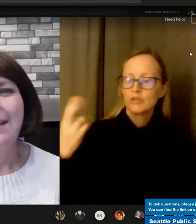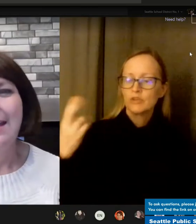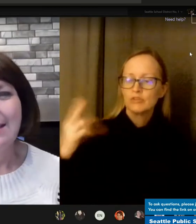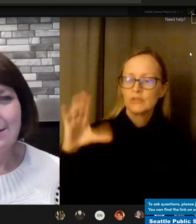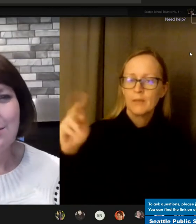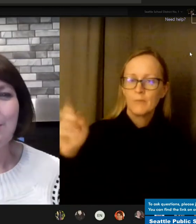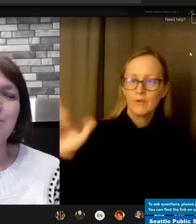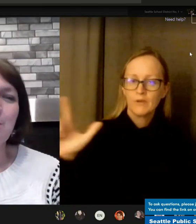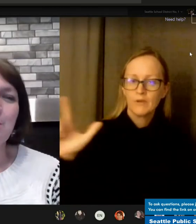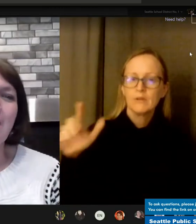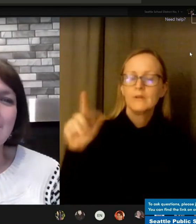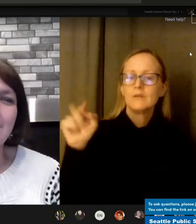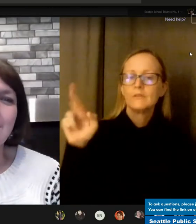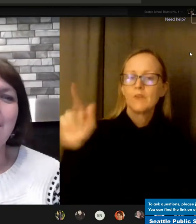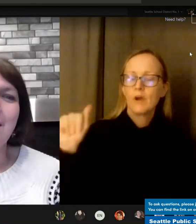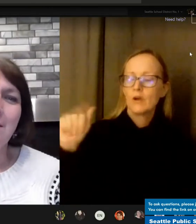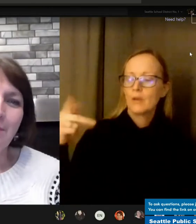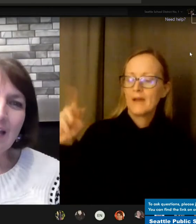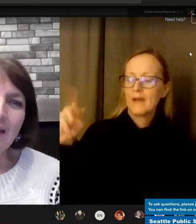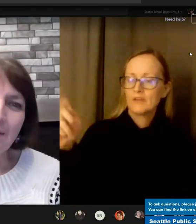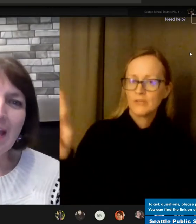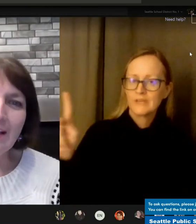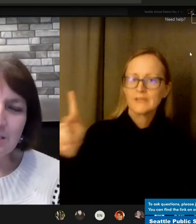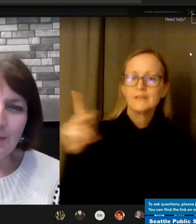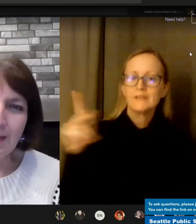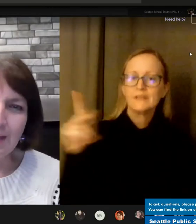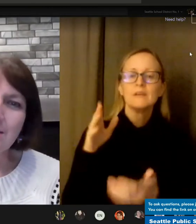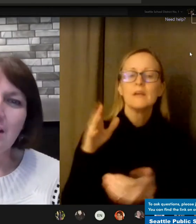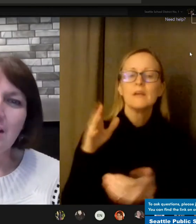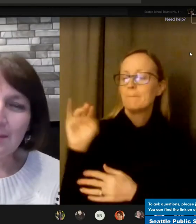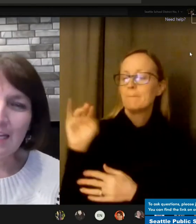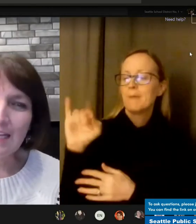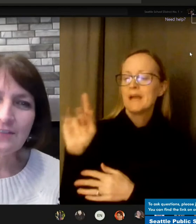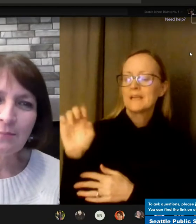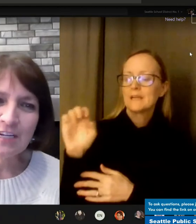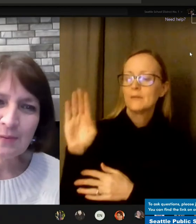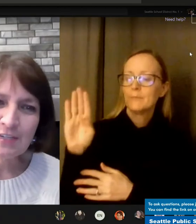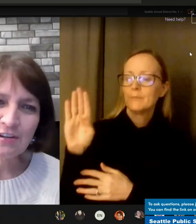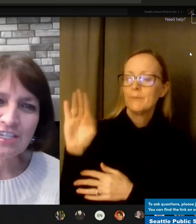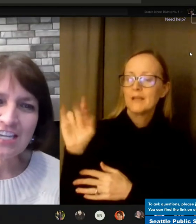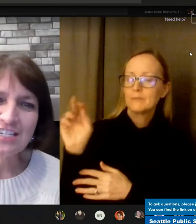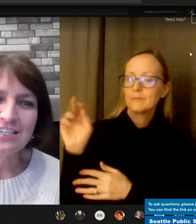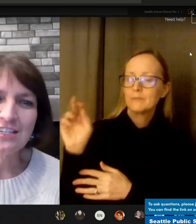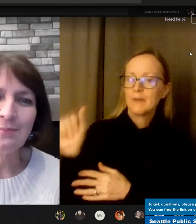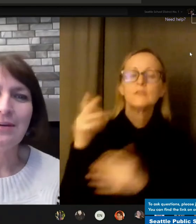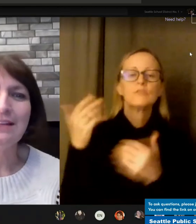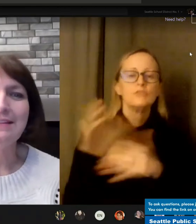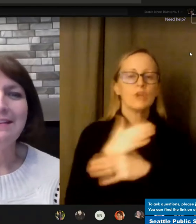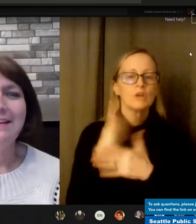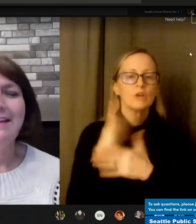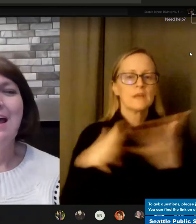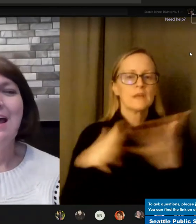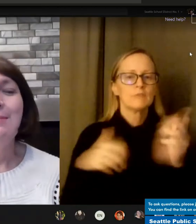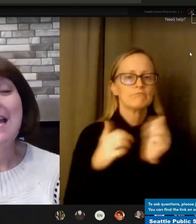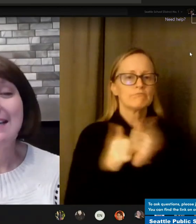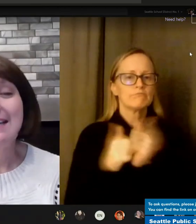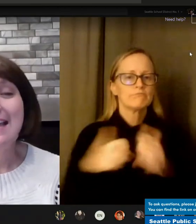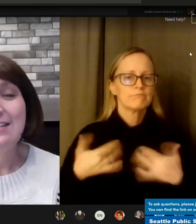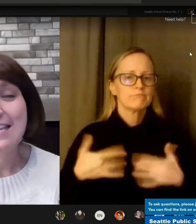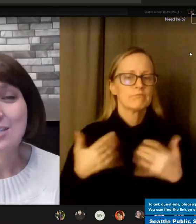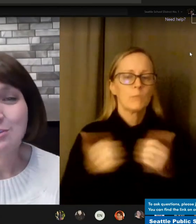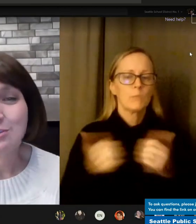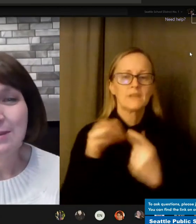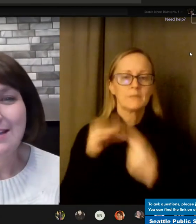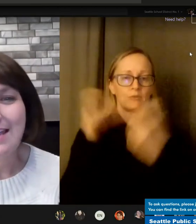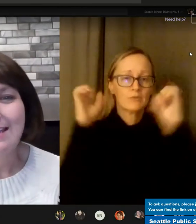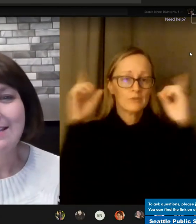and Student Support Supervisor Mike Bielsma to share updates from our Special Education Department. I'm excited to have these guests